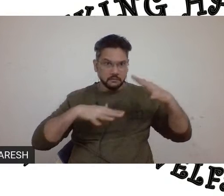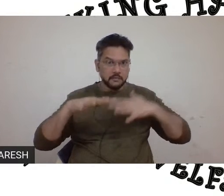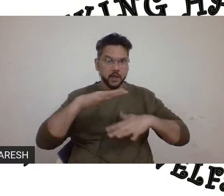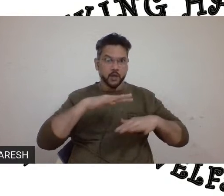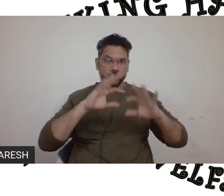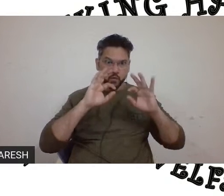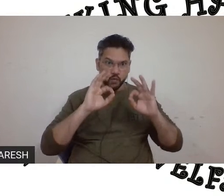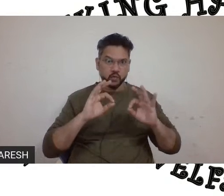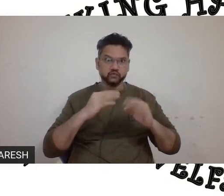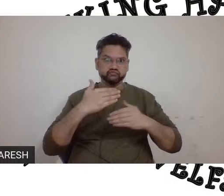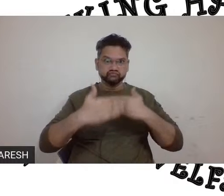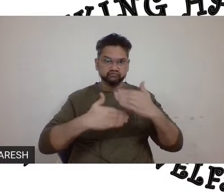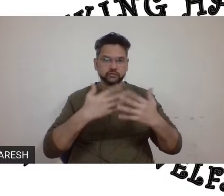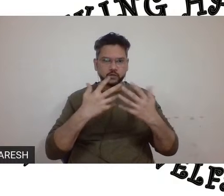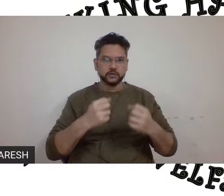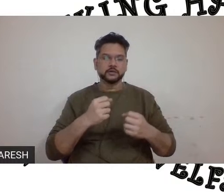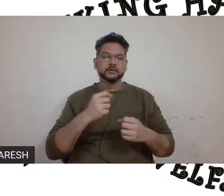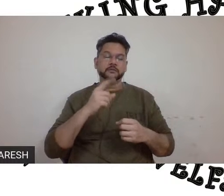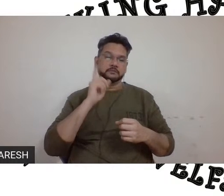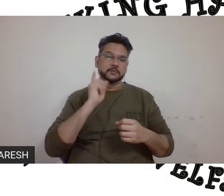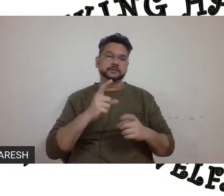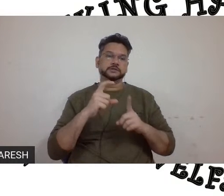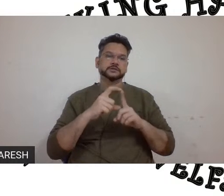And you assume that